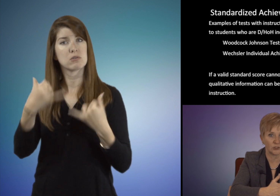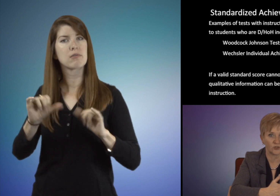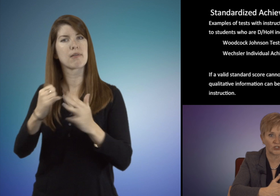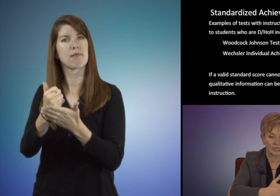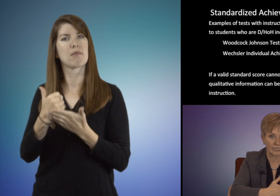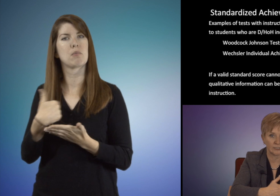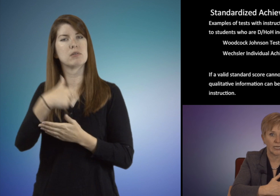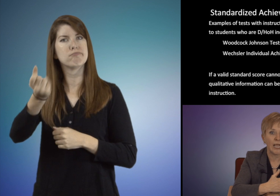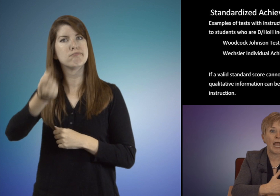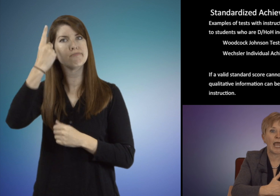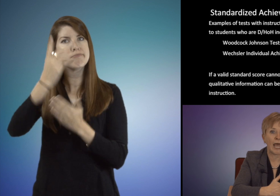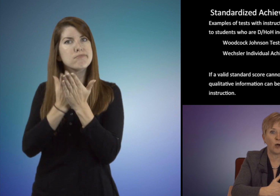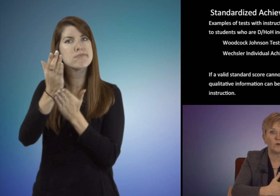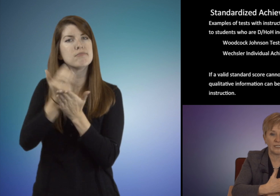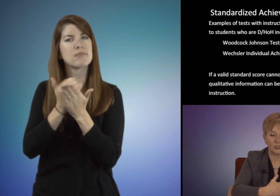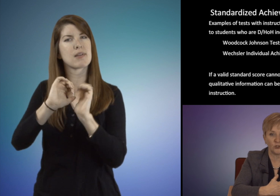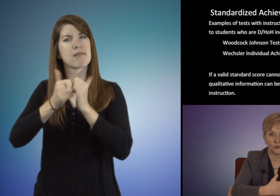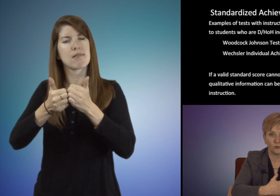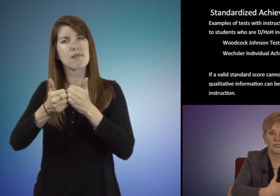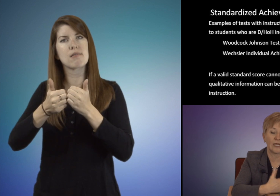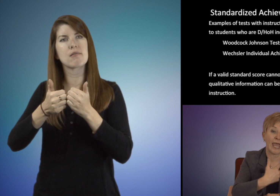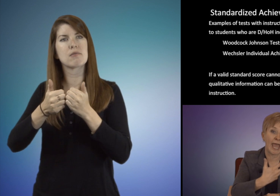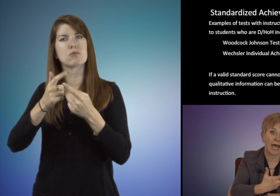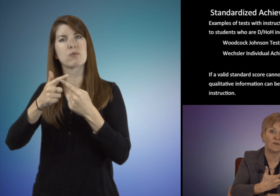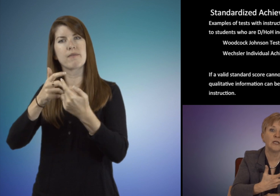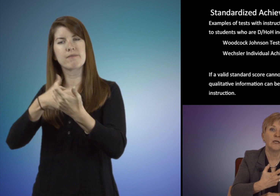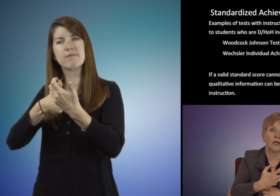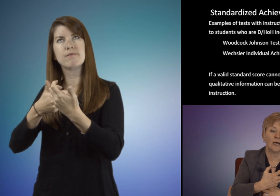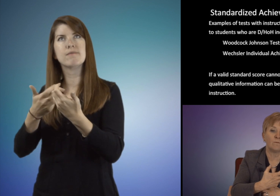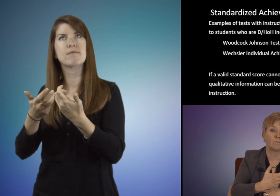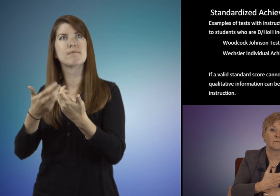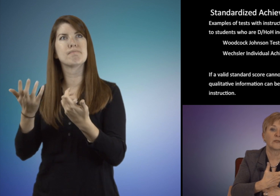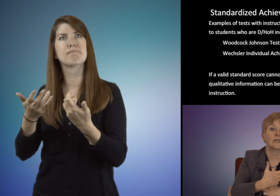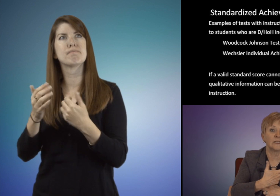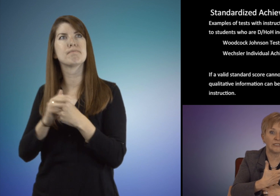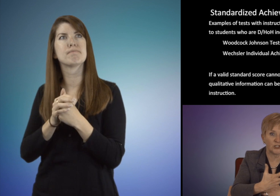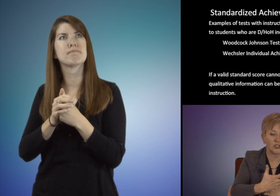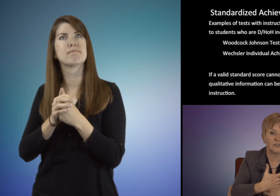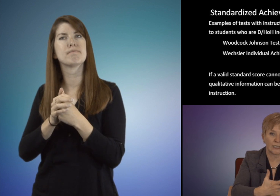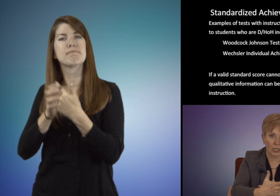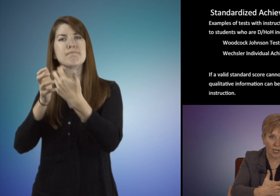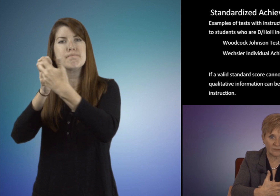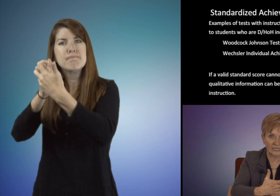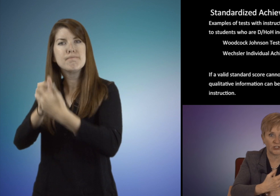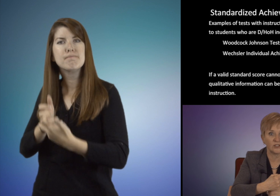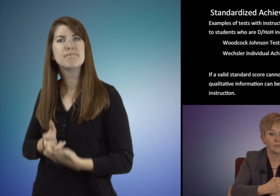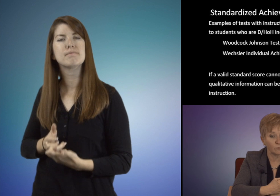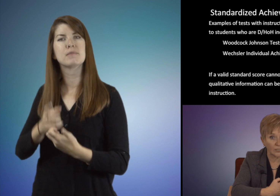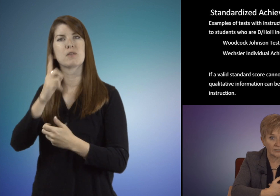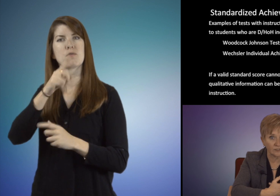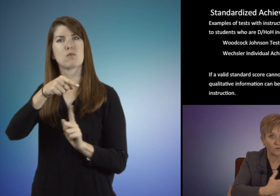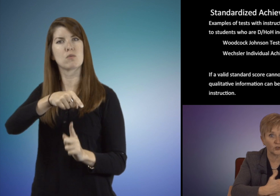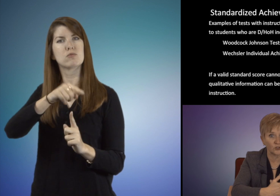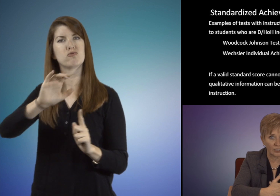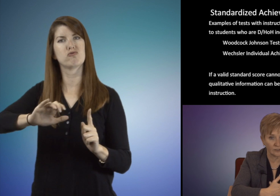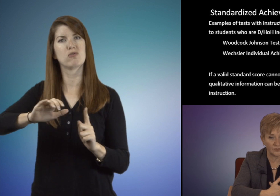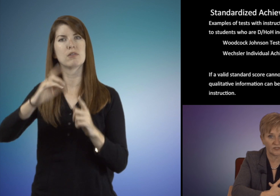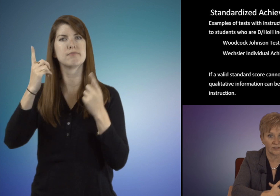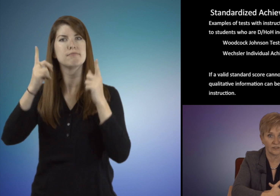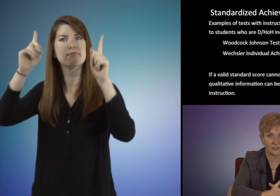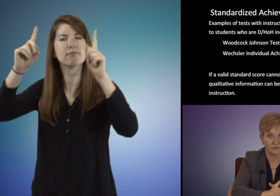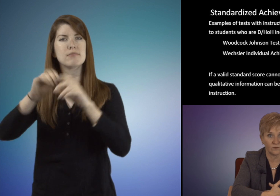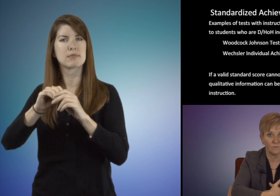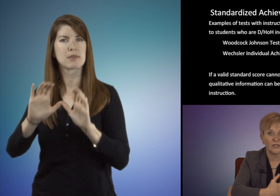us understand how we need to have conditions and accommodations in place for your child